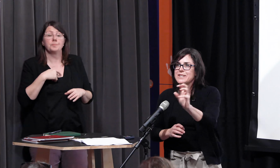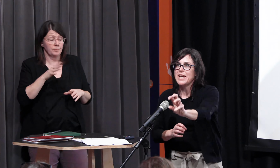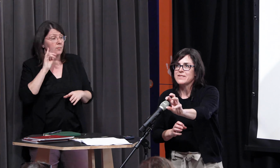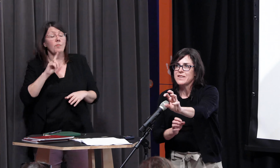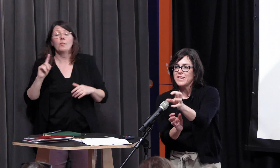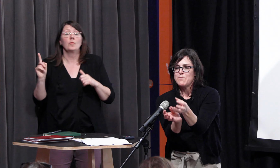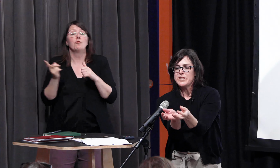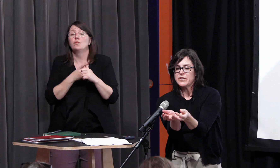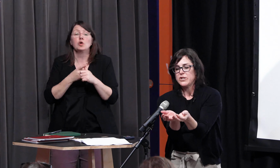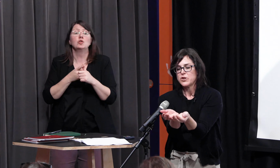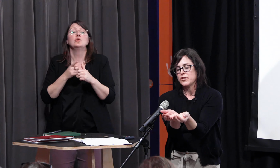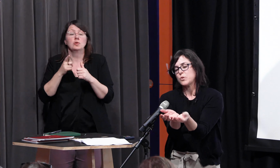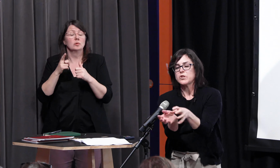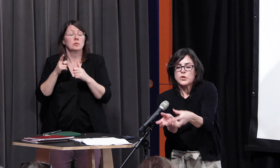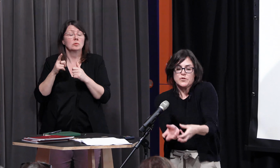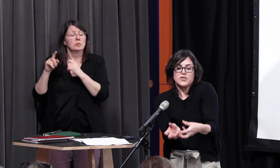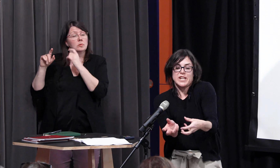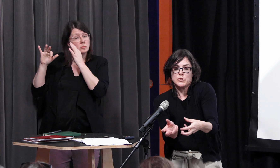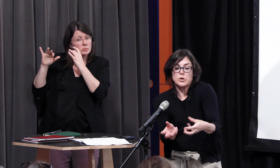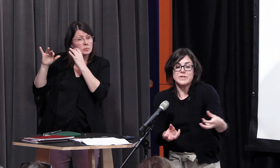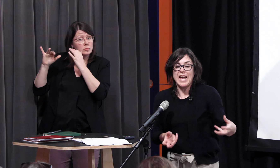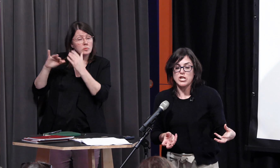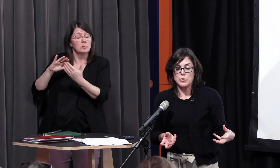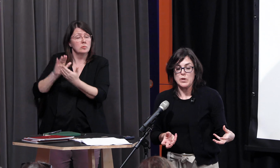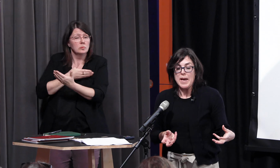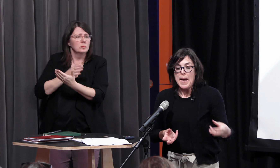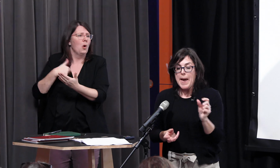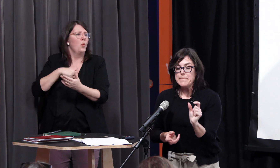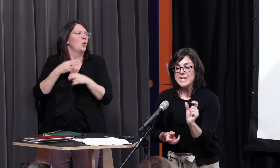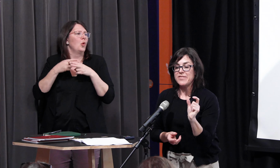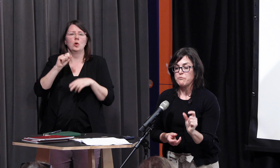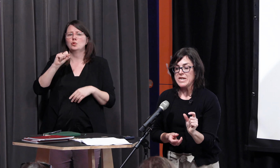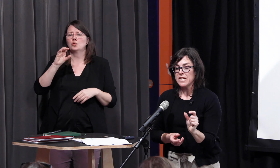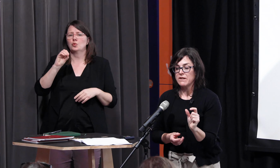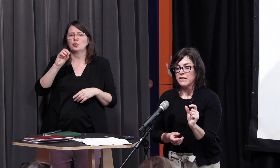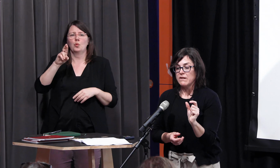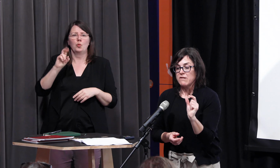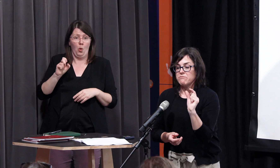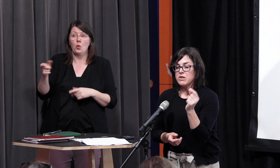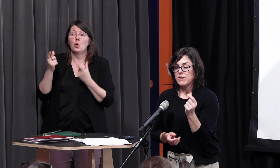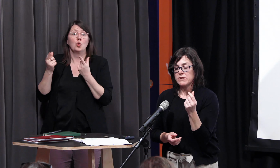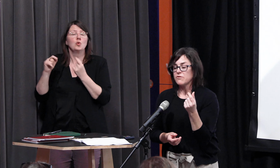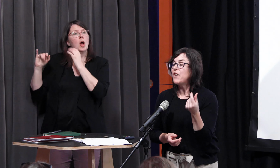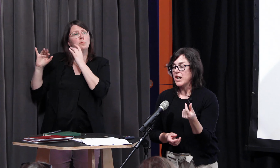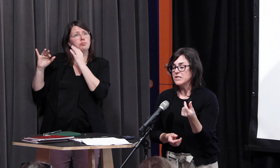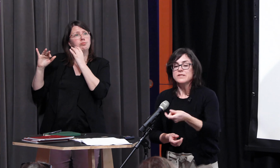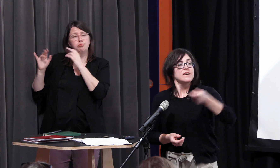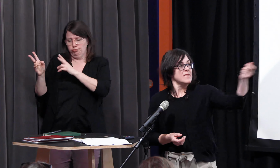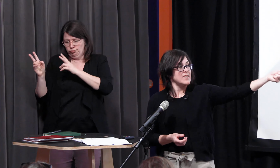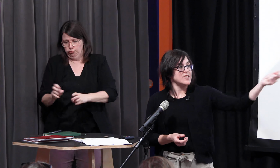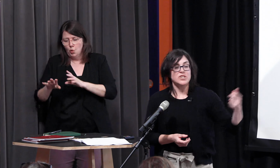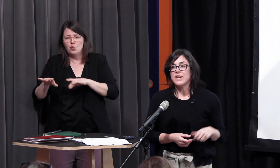first sense material. It's called a score. So her first sense score was an actual MP3 unit